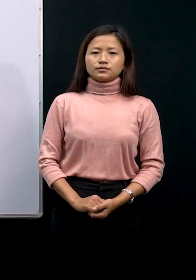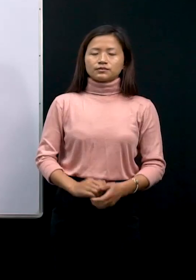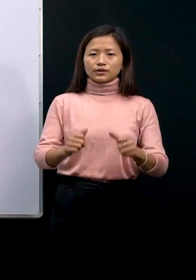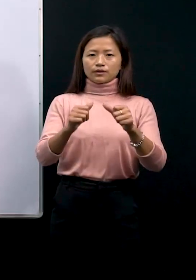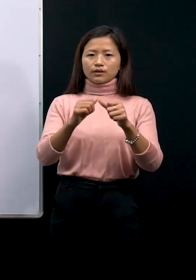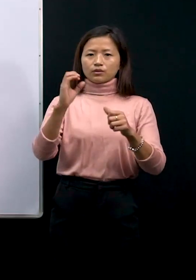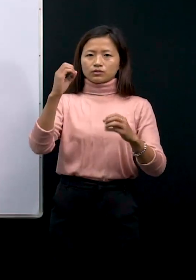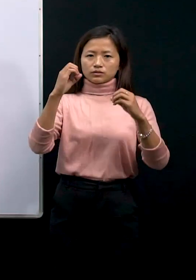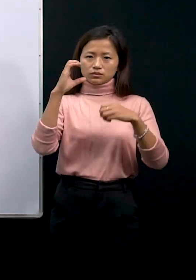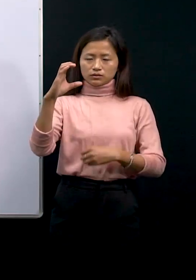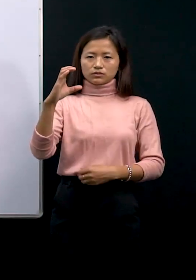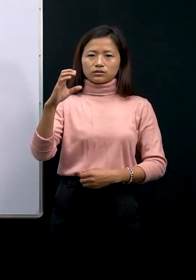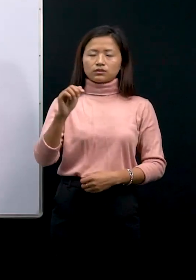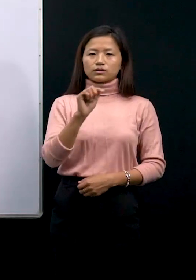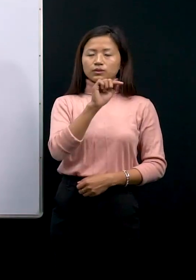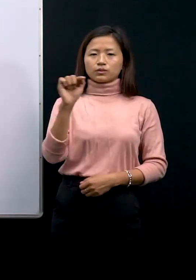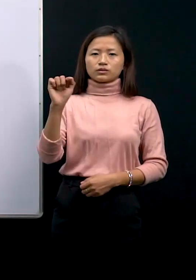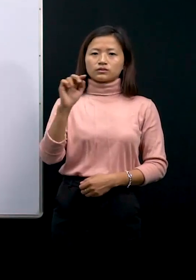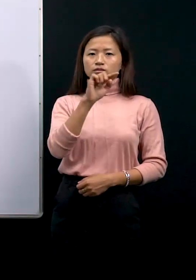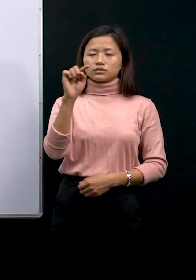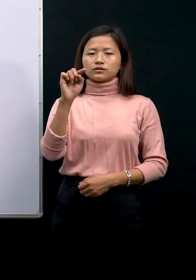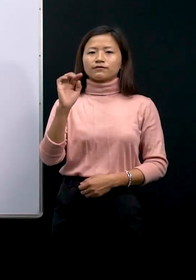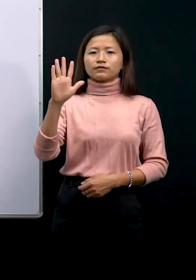AO is equal to how much? 5 cm.